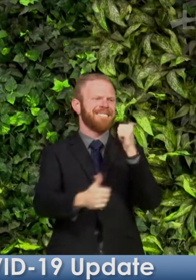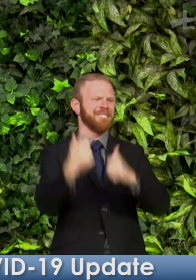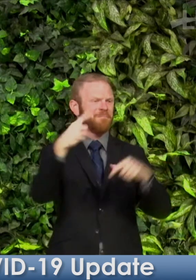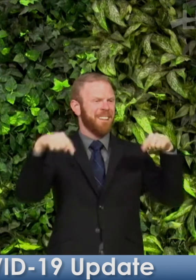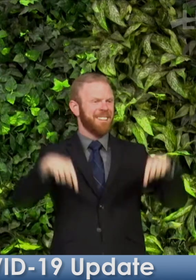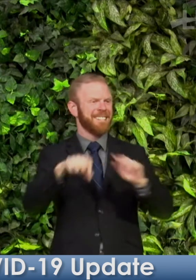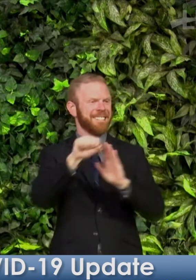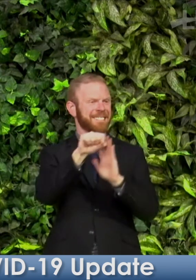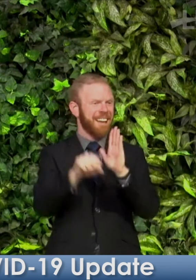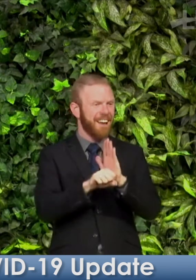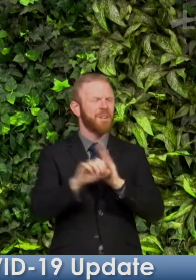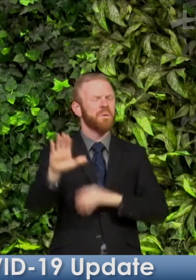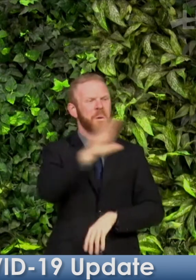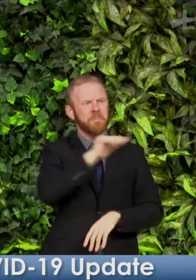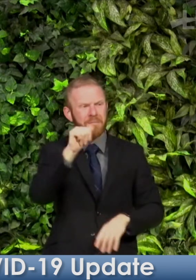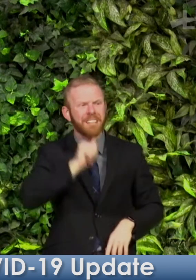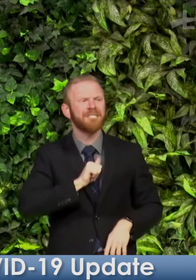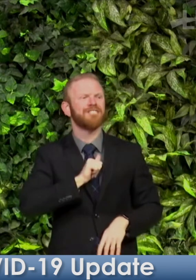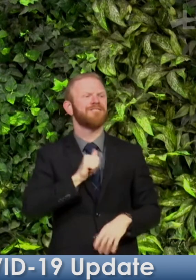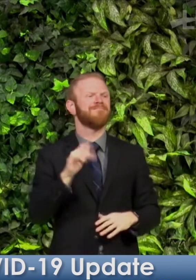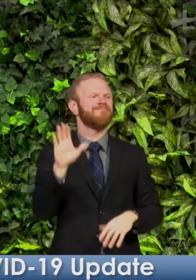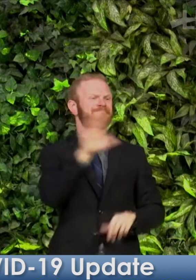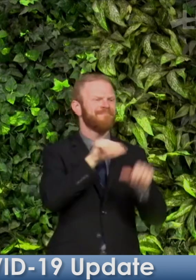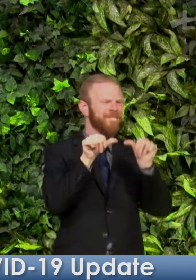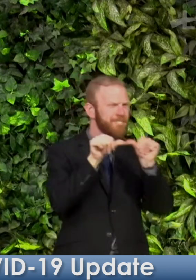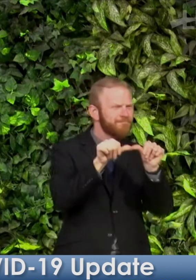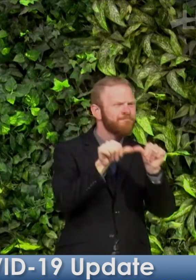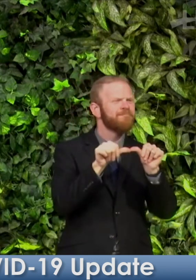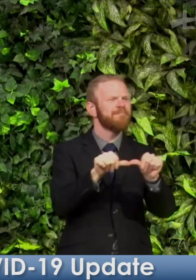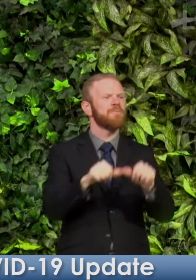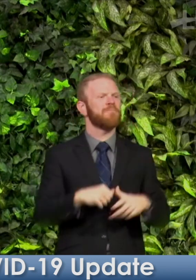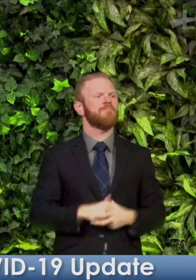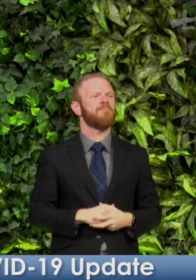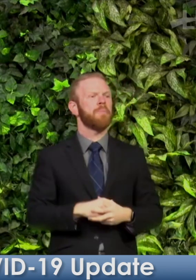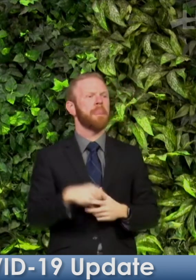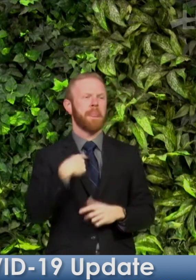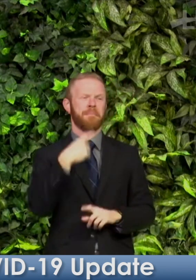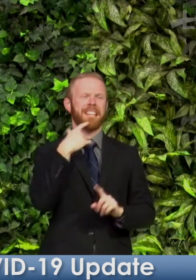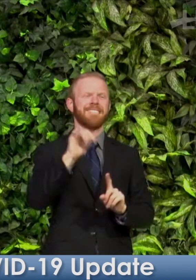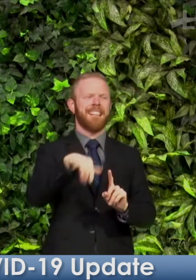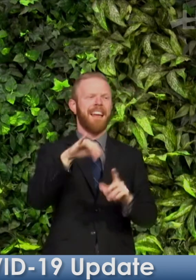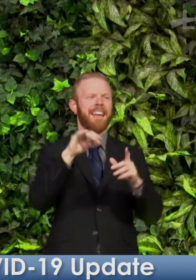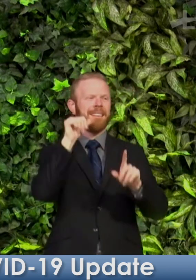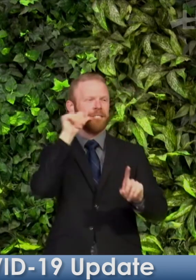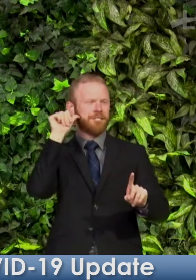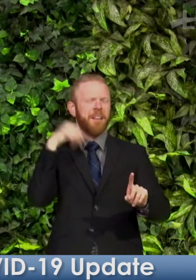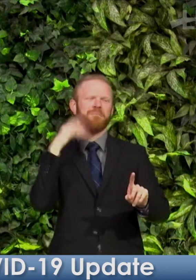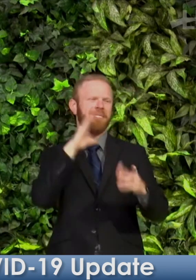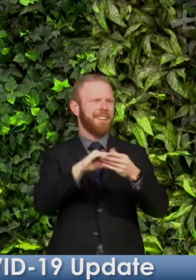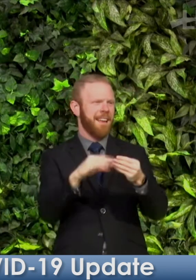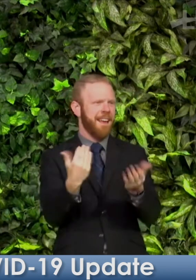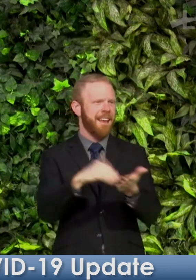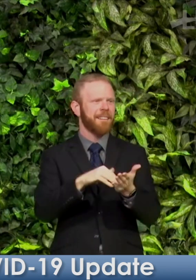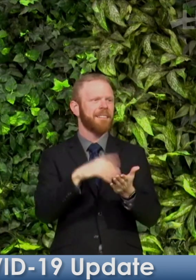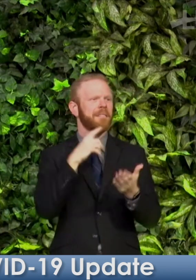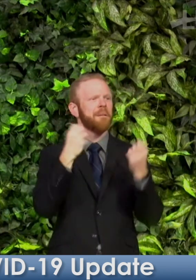perseverance, and I've said this yesterday, I'll say it again today in multiple stops throughout the state, and I'll say it tomorrow in the upcoming days. We